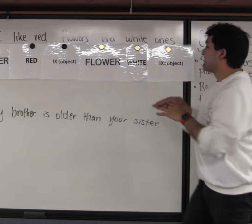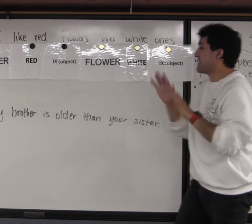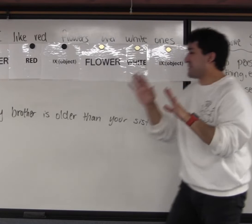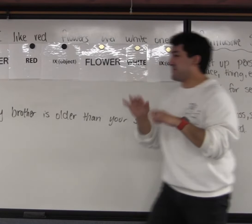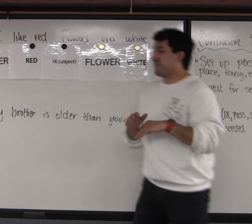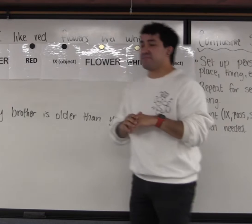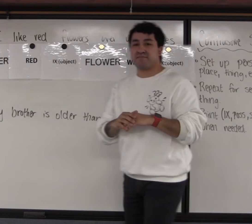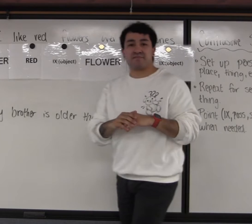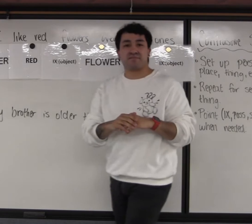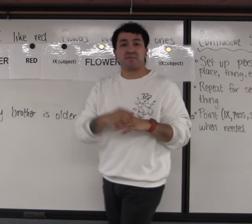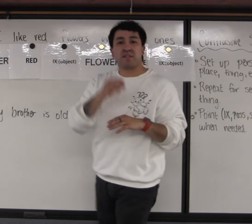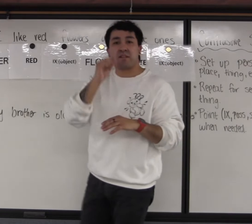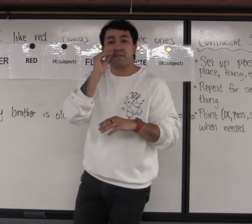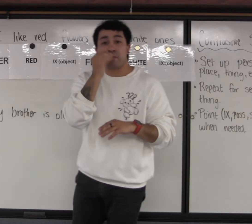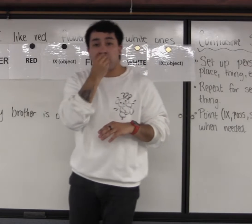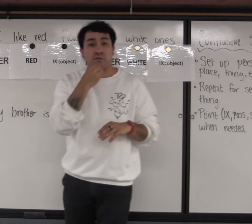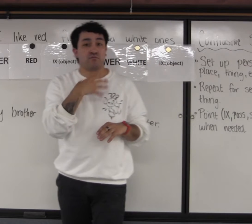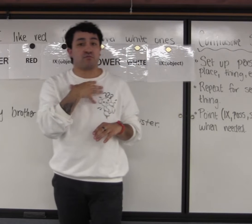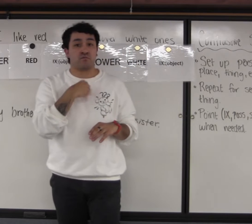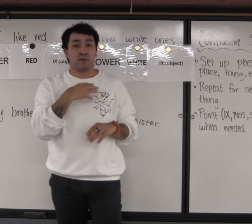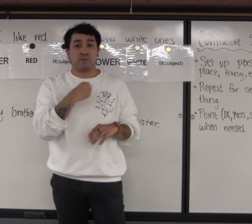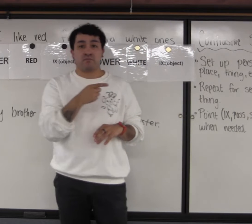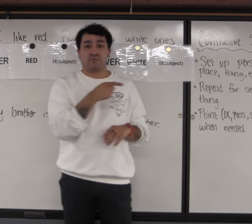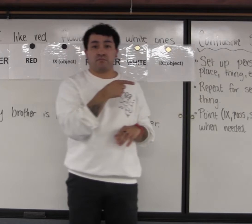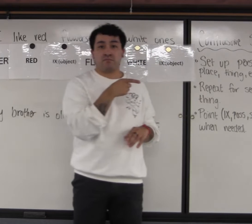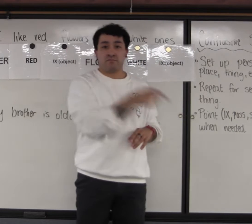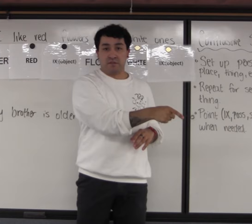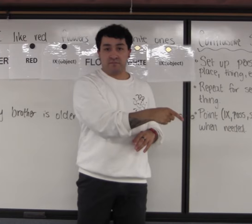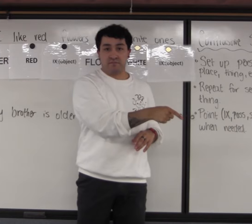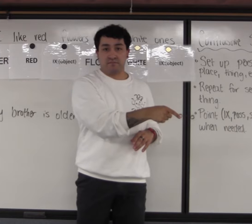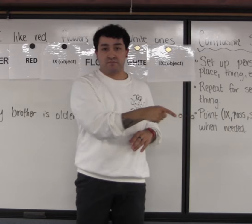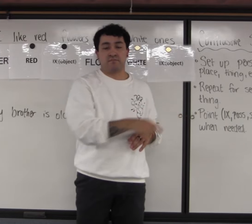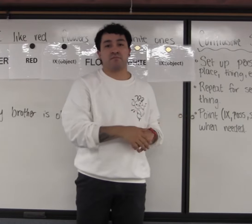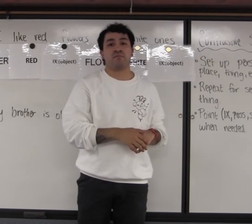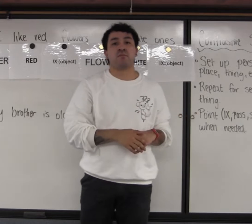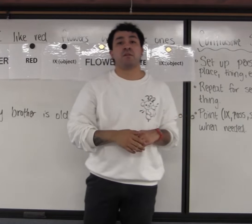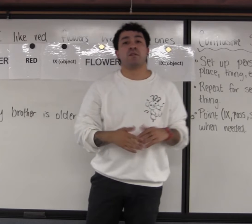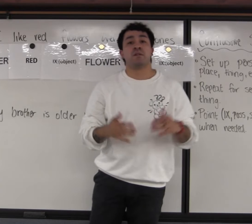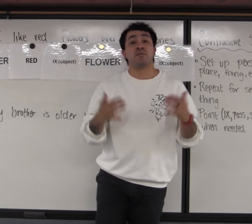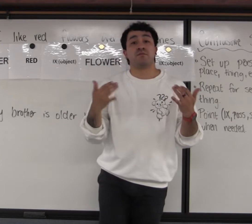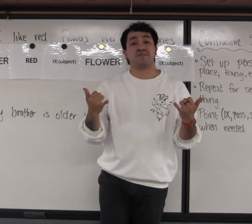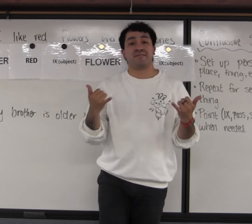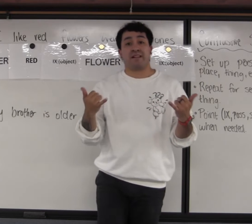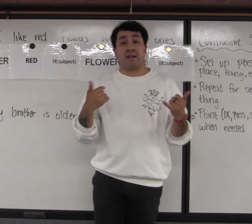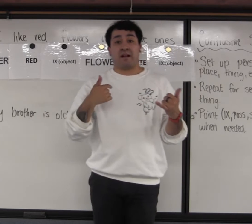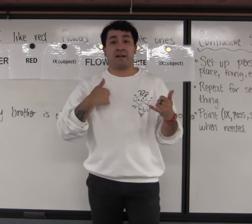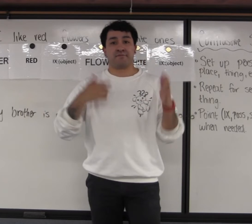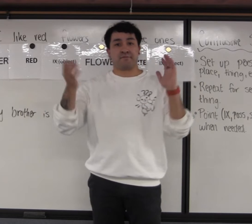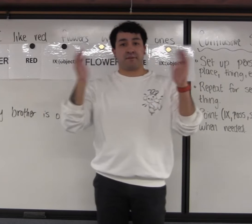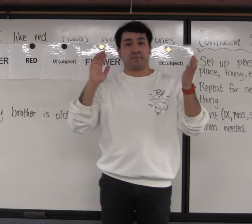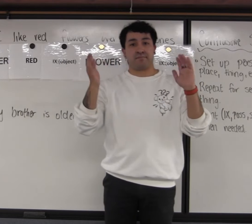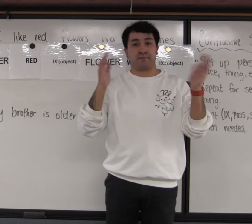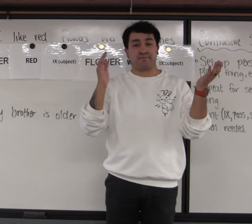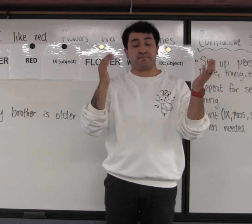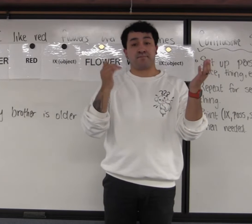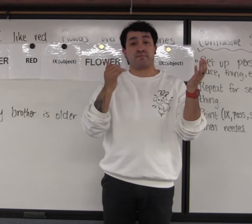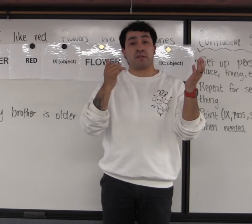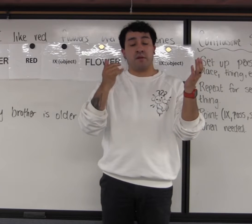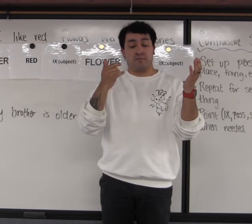work without overlapping. So now we have flowers that are white on the left. So now I can go